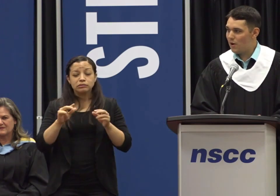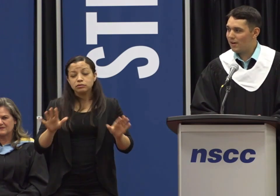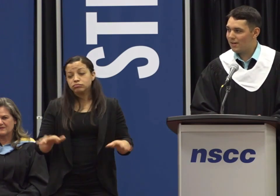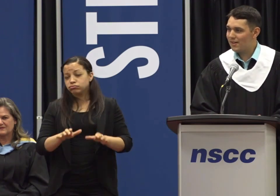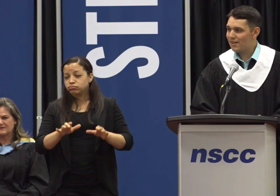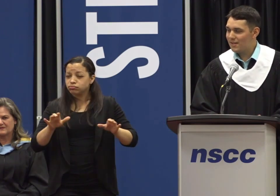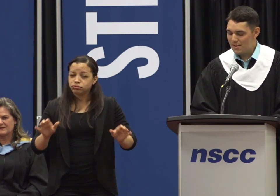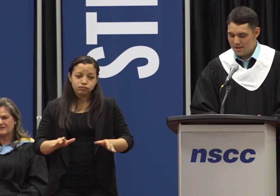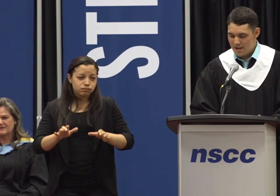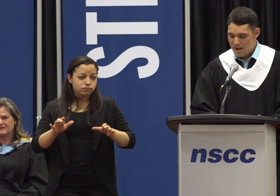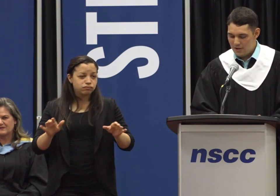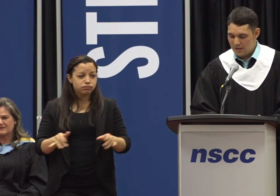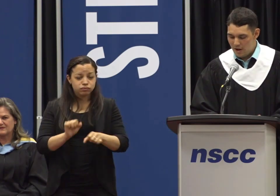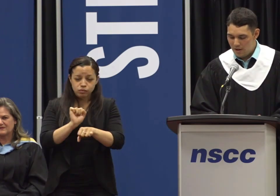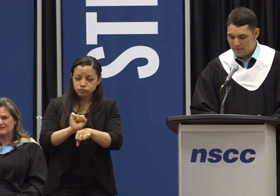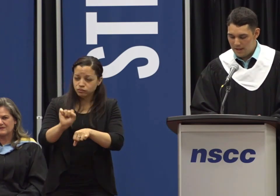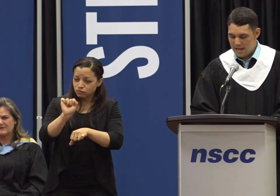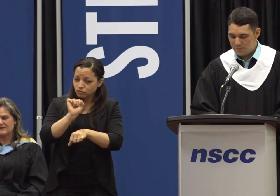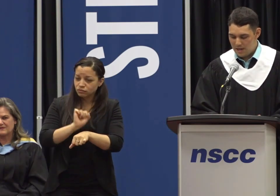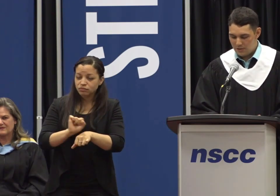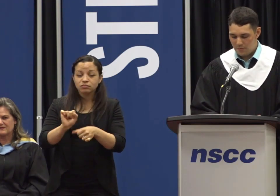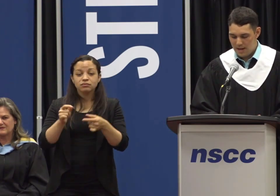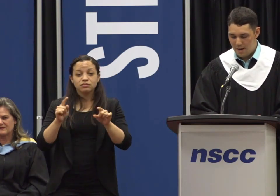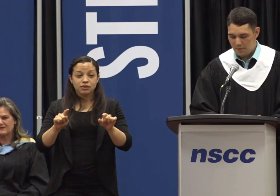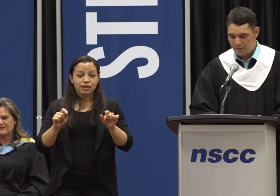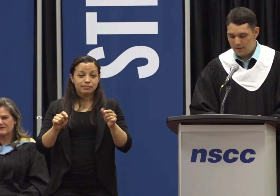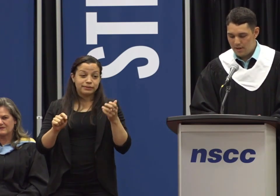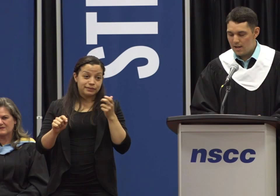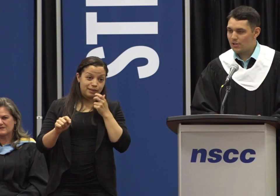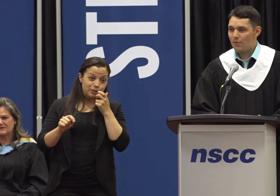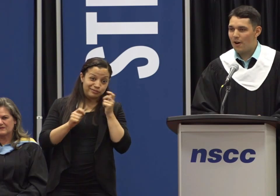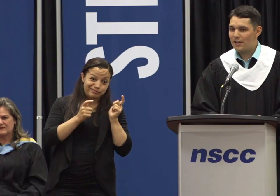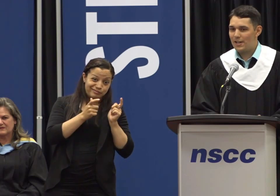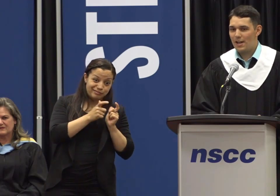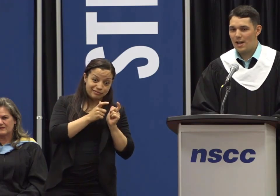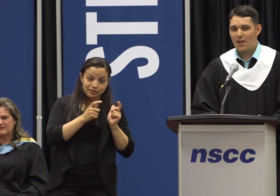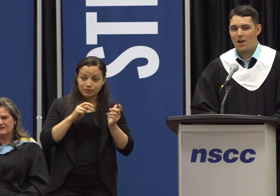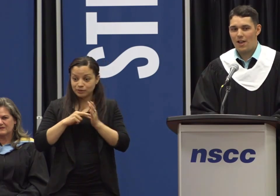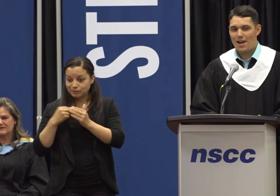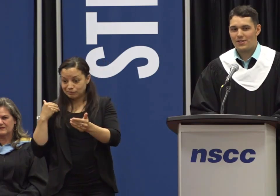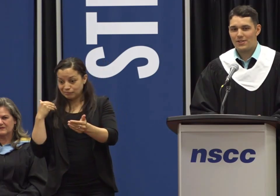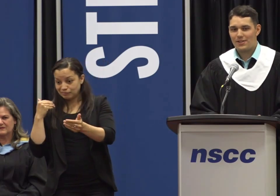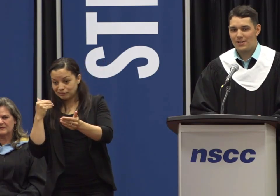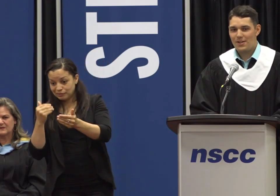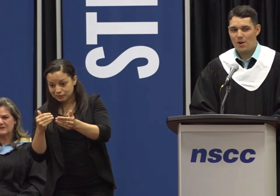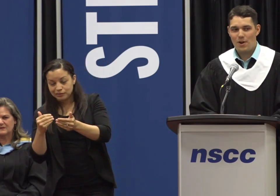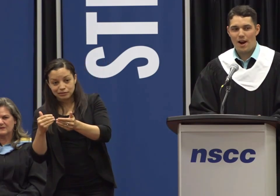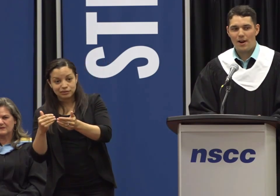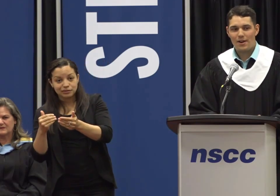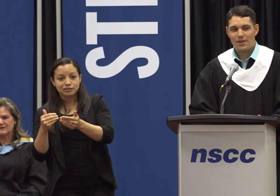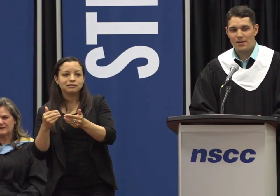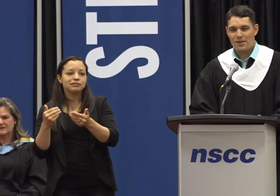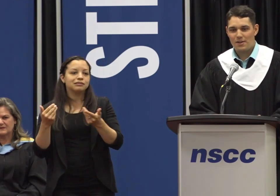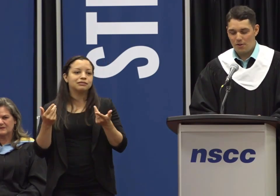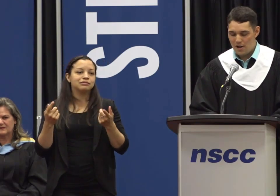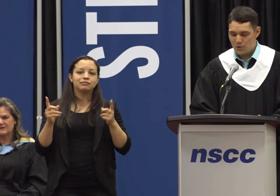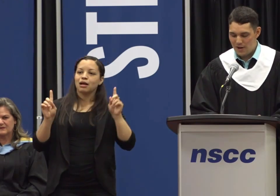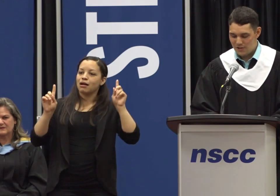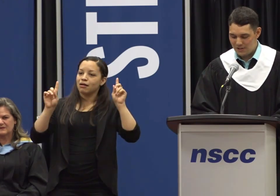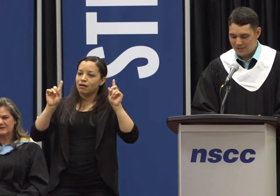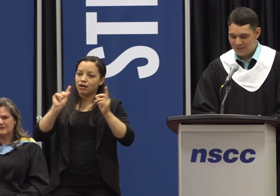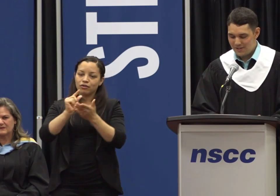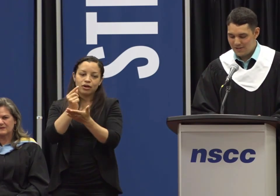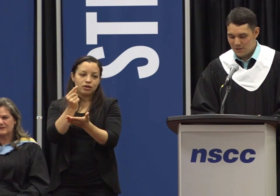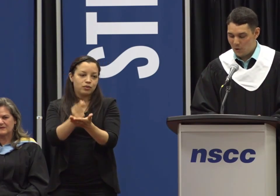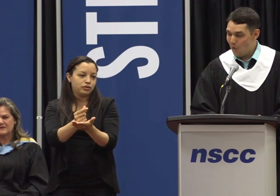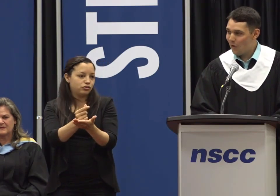and you get all of the last bites from the apple, until finally, at long last, here we are.